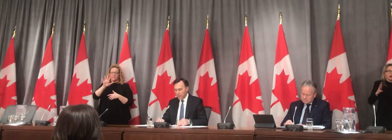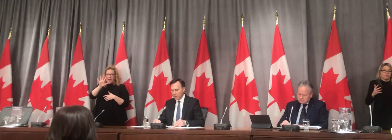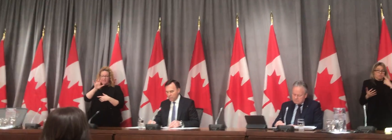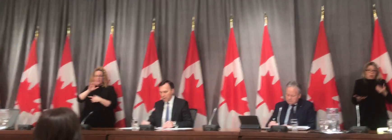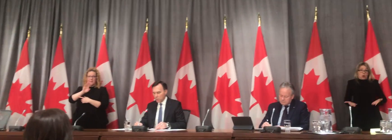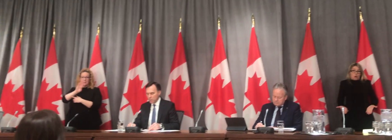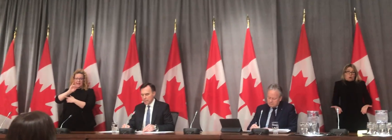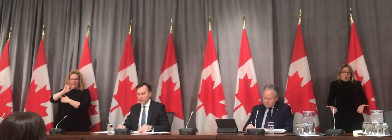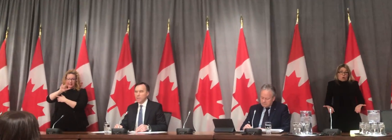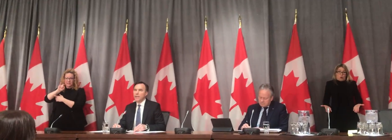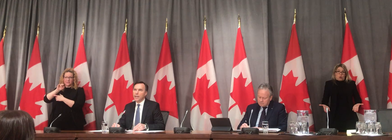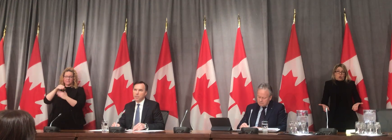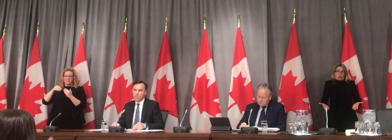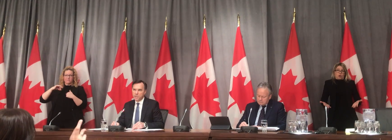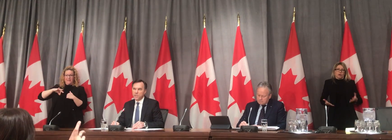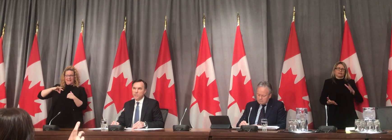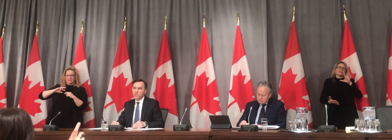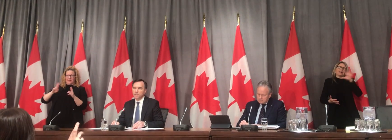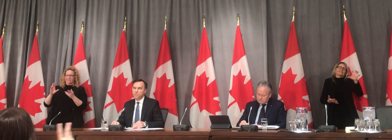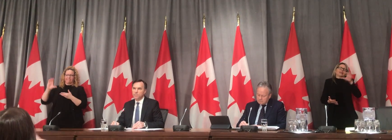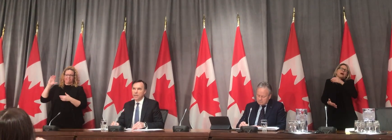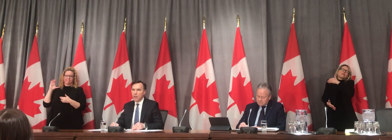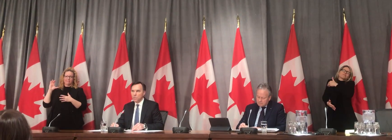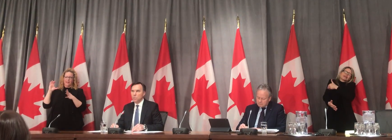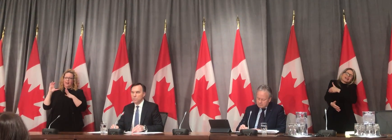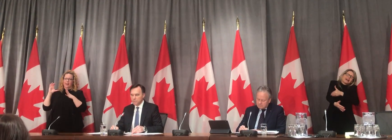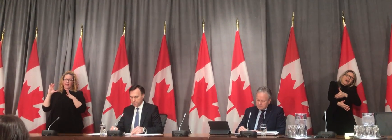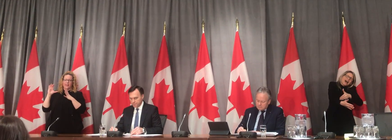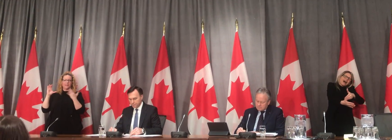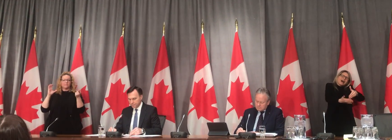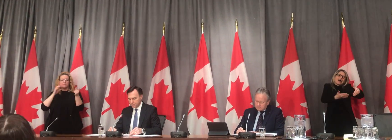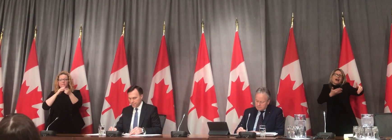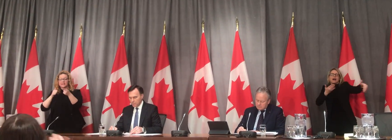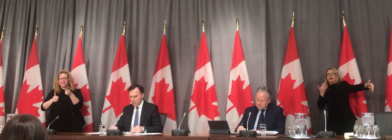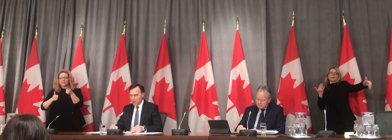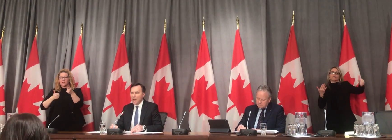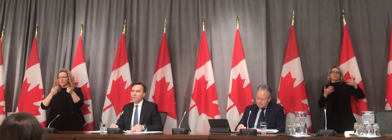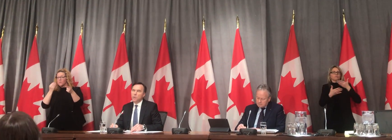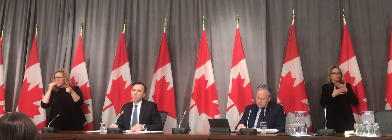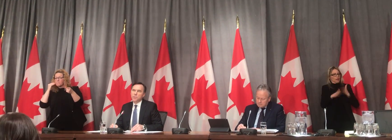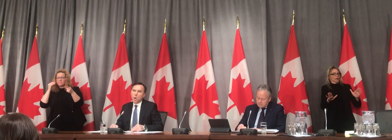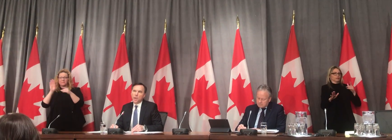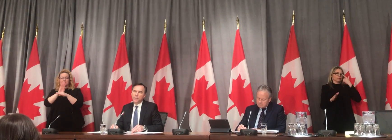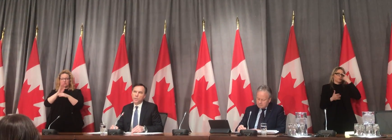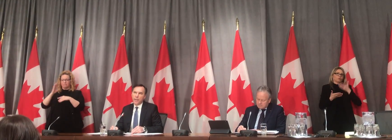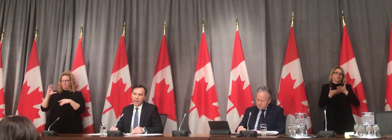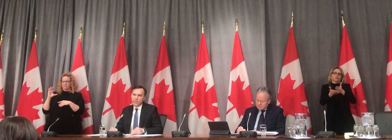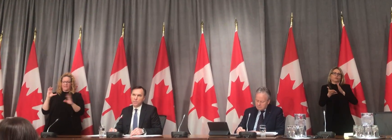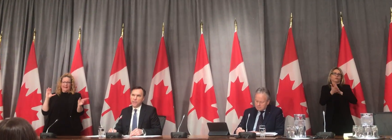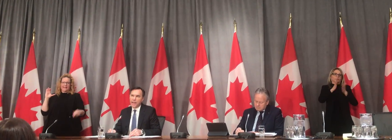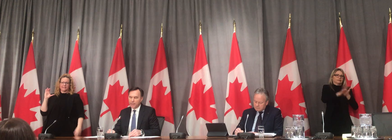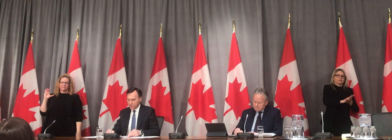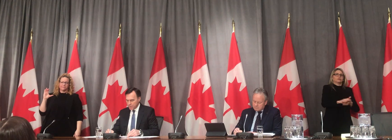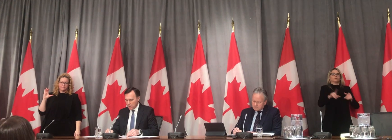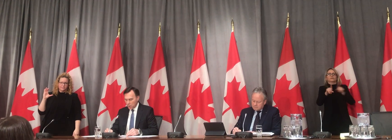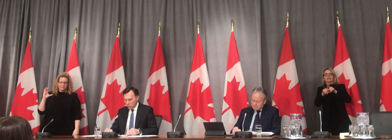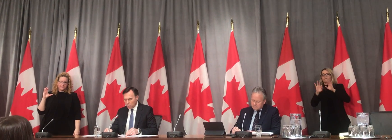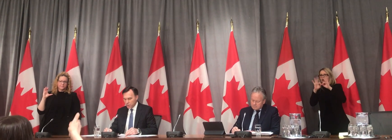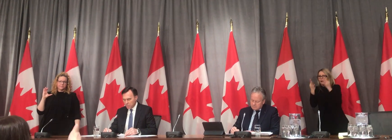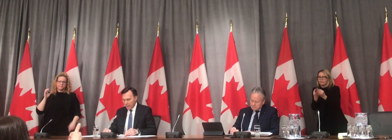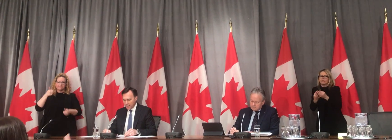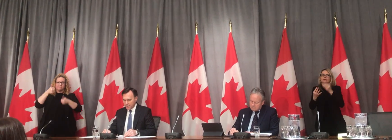in credit available to Canadian businesses and households. I've also been talking to the heads of